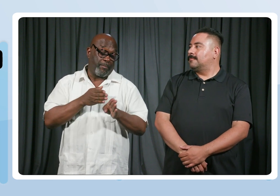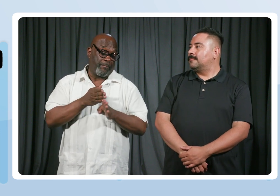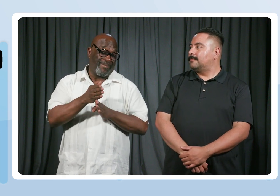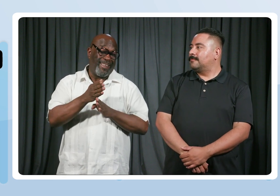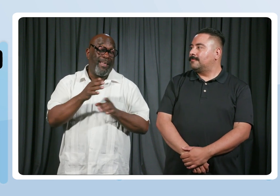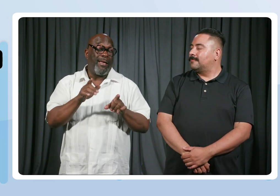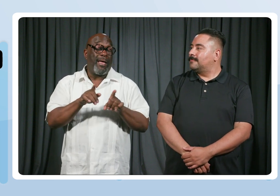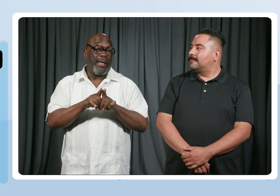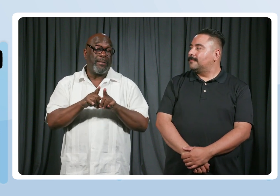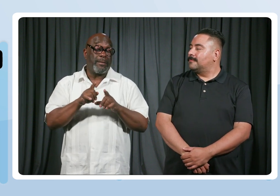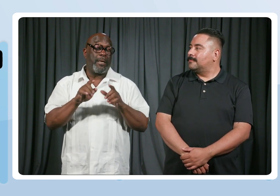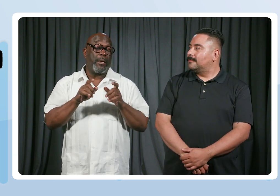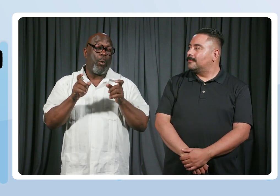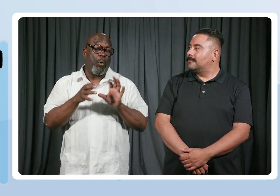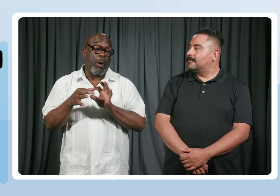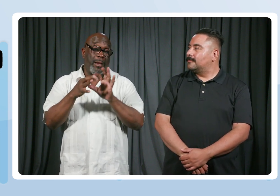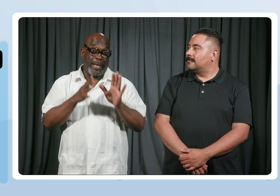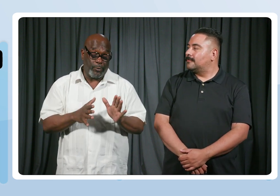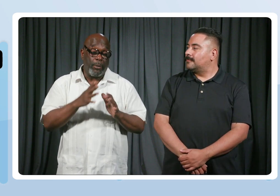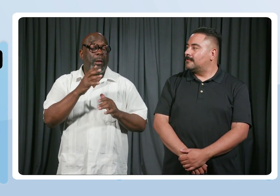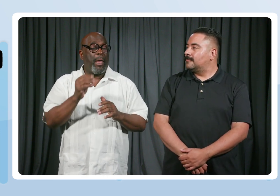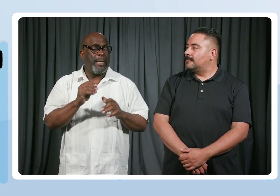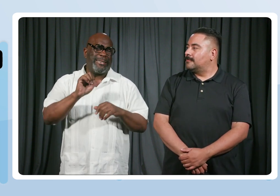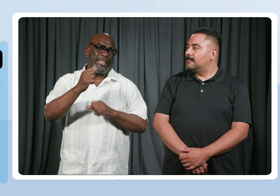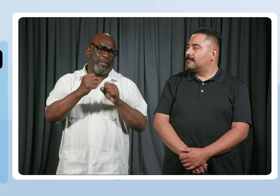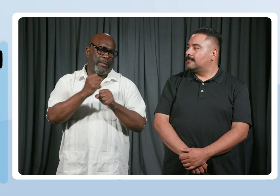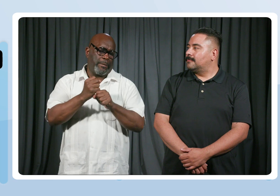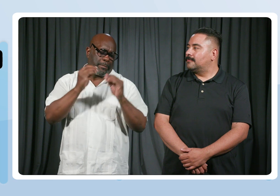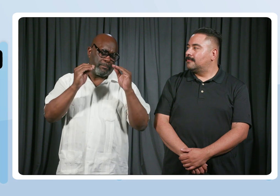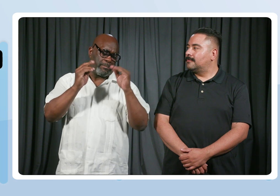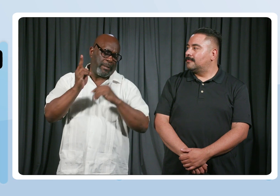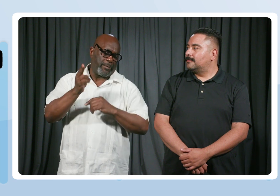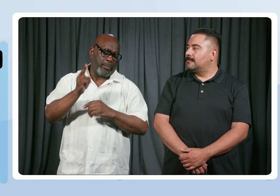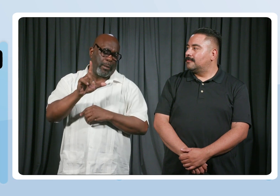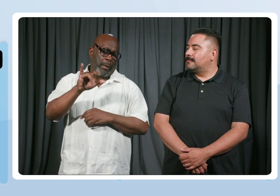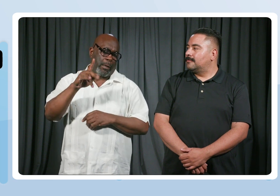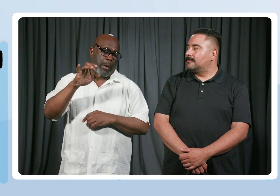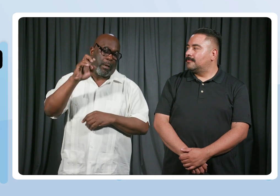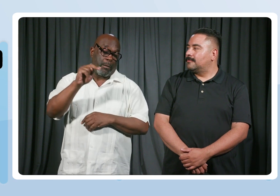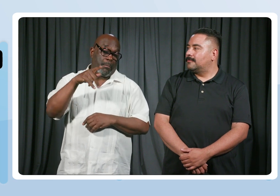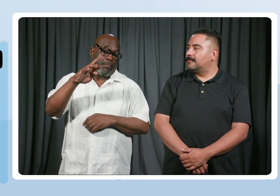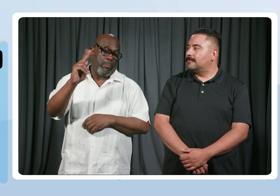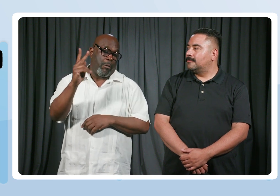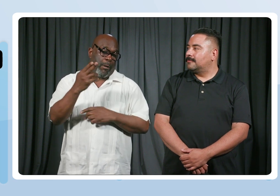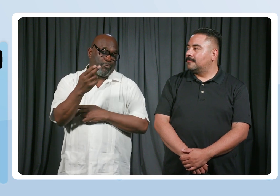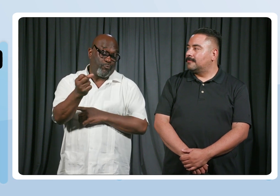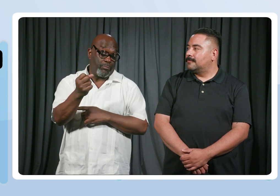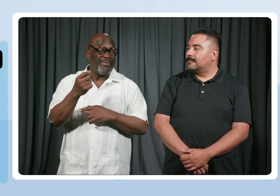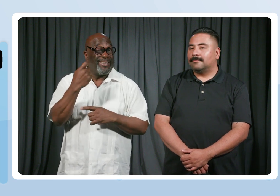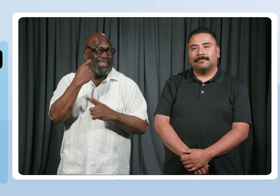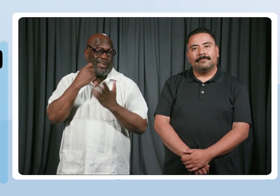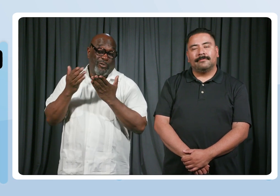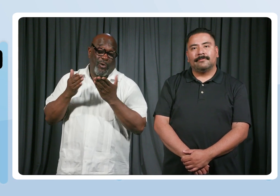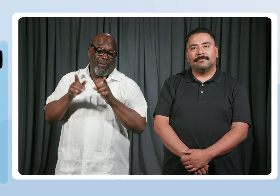and organizer, including 10 years as a history teacher at Lincoln Park High School. Johnson most recently served as Chief